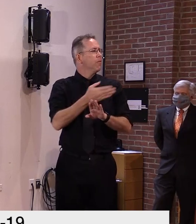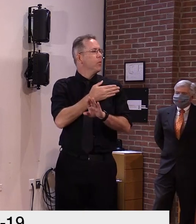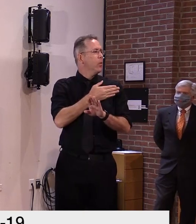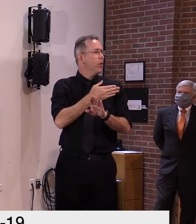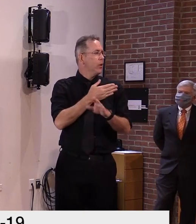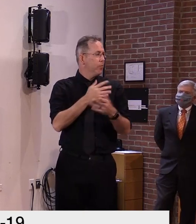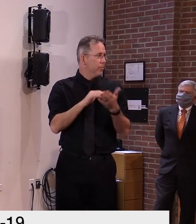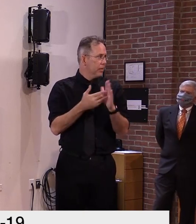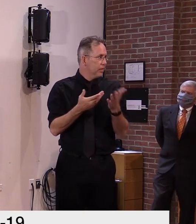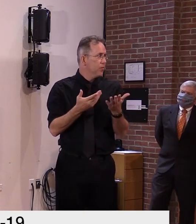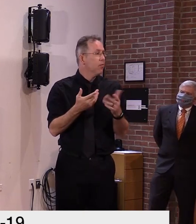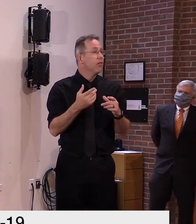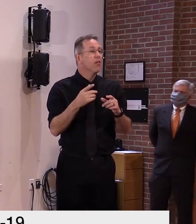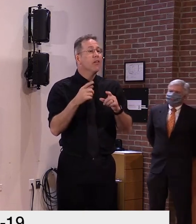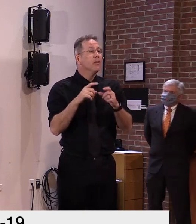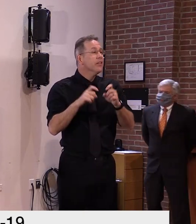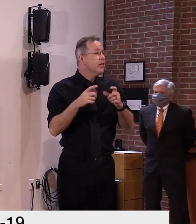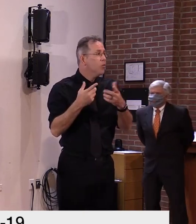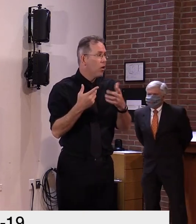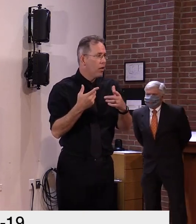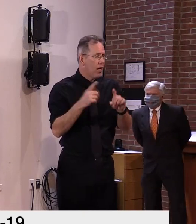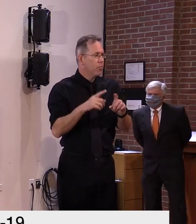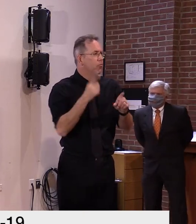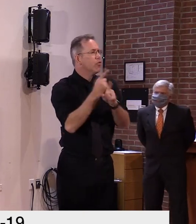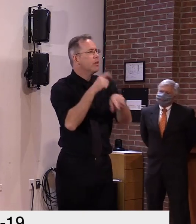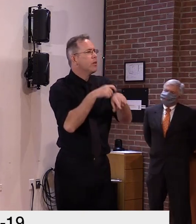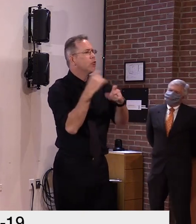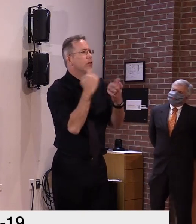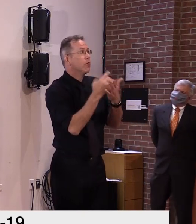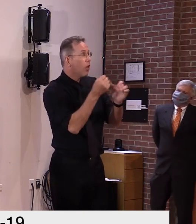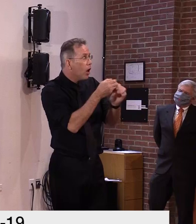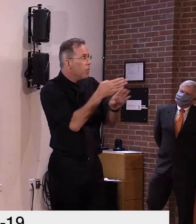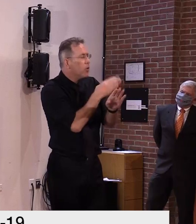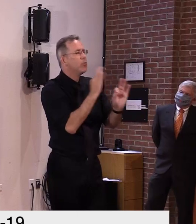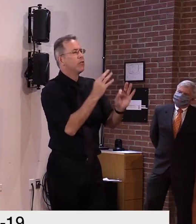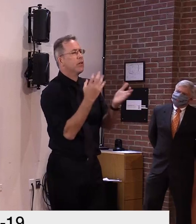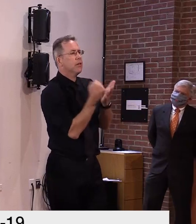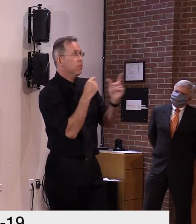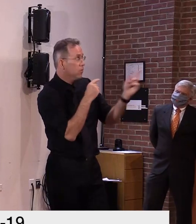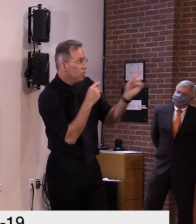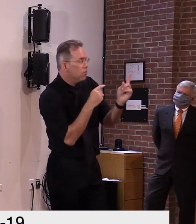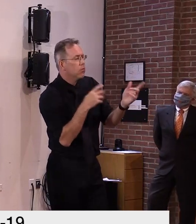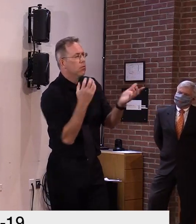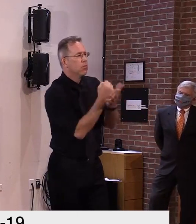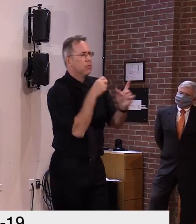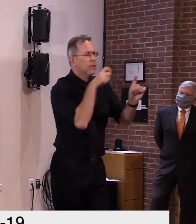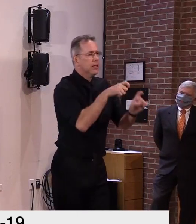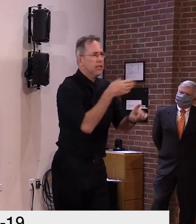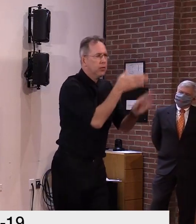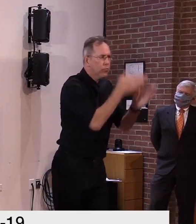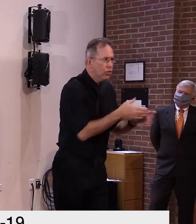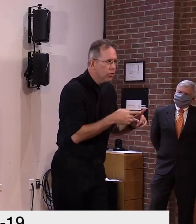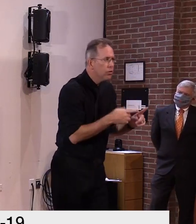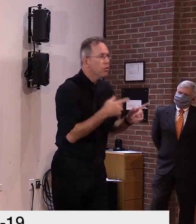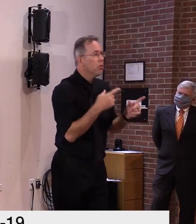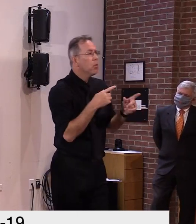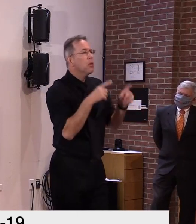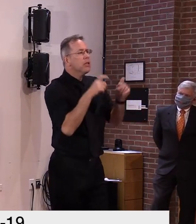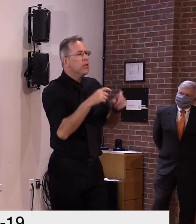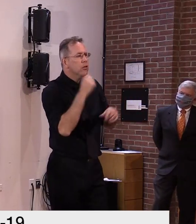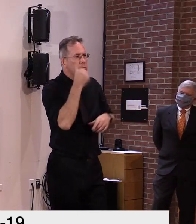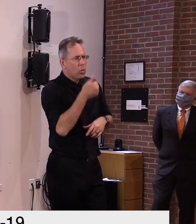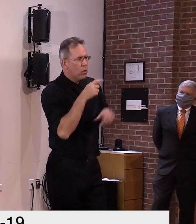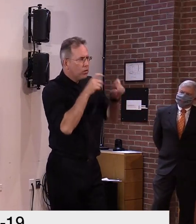and that's when we found several additional cases within a day of their test. So again, there really was no